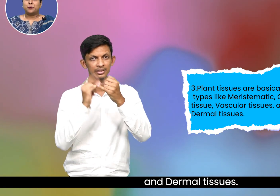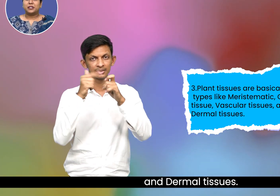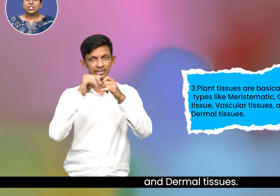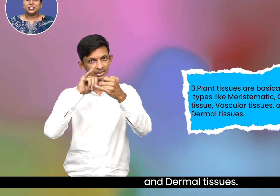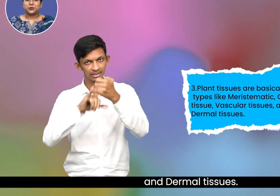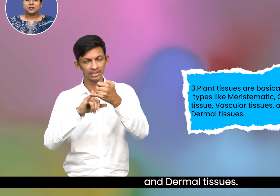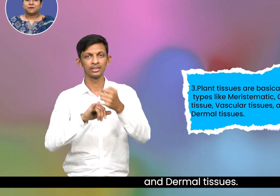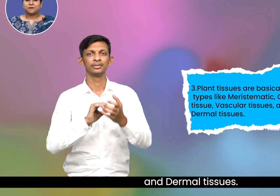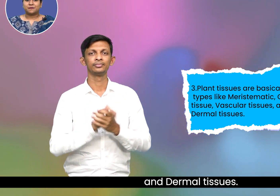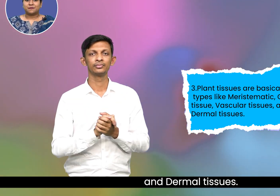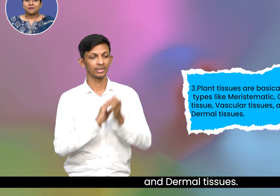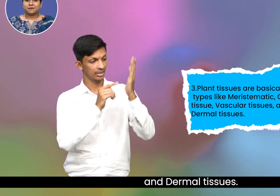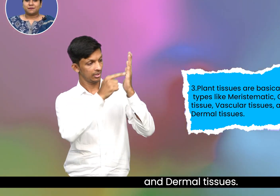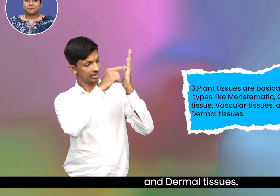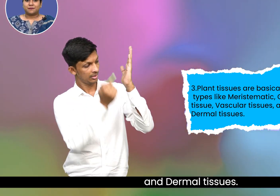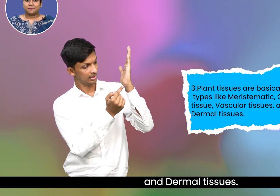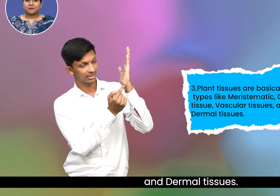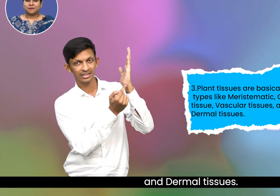and dermal tissues.